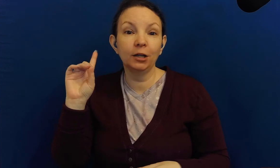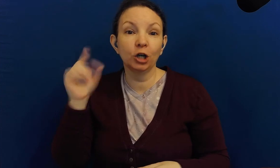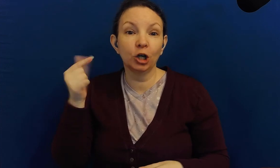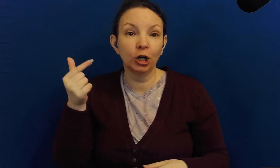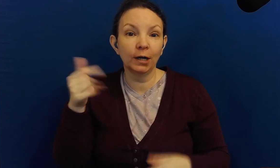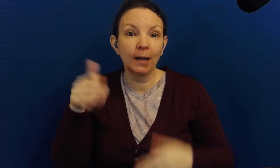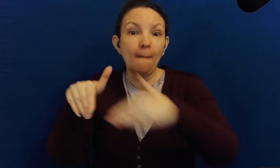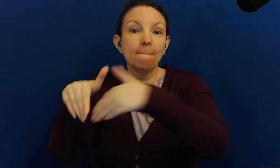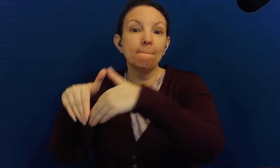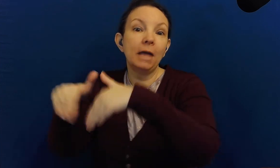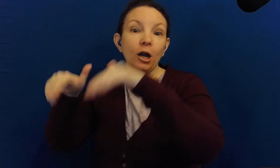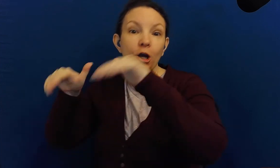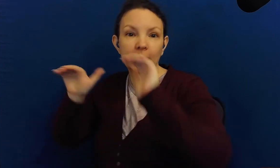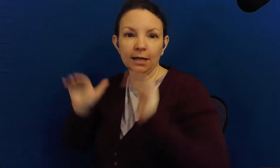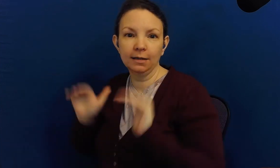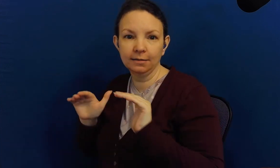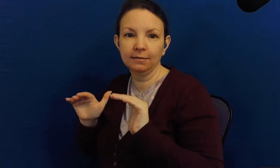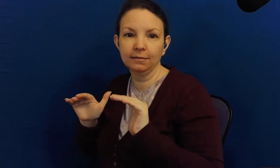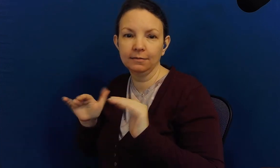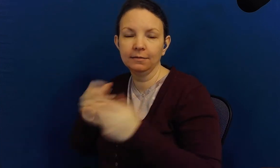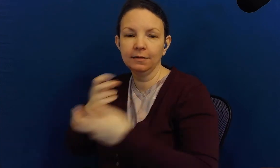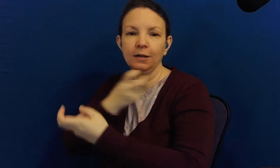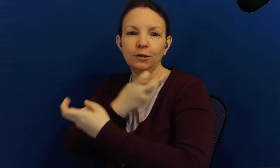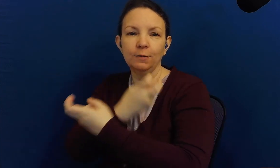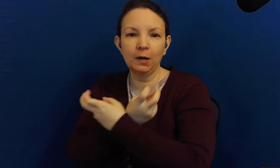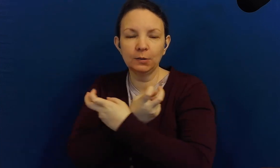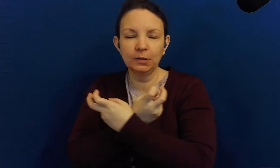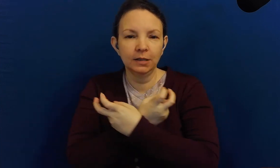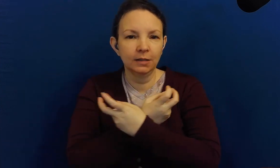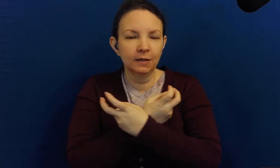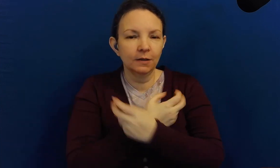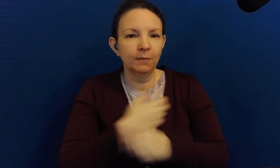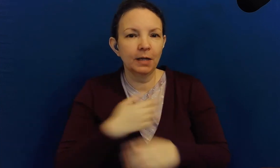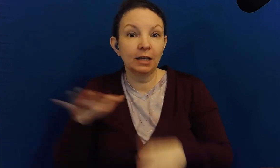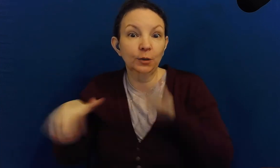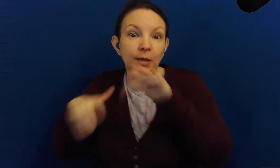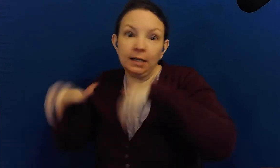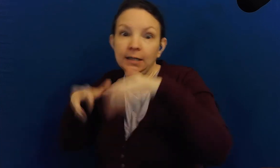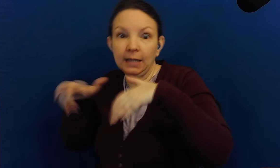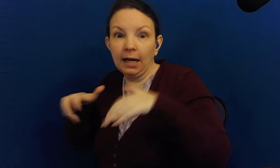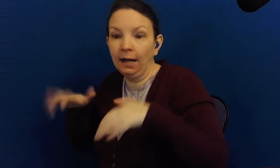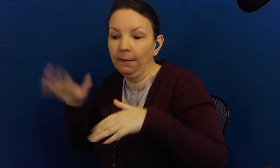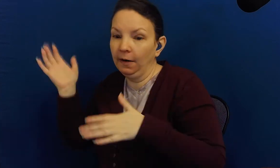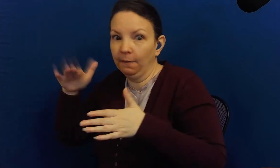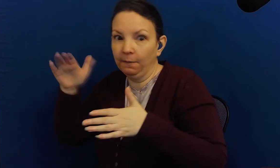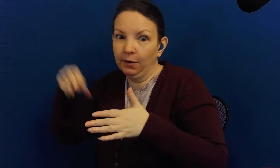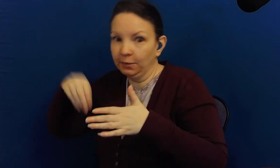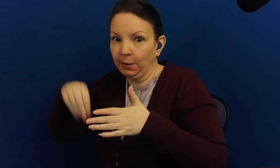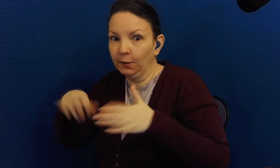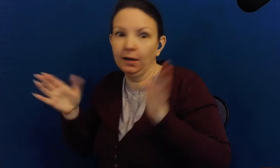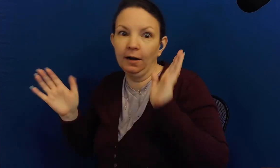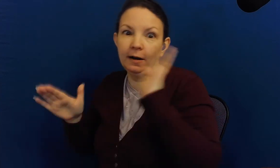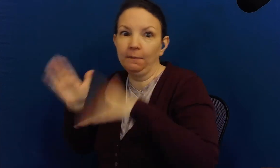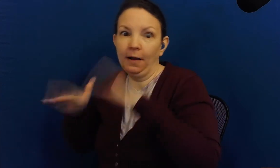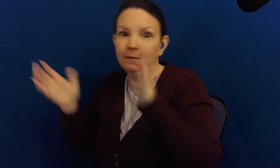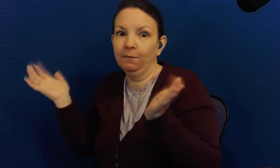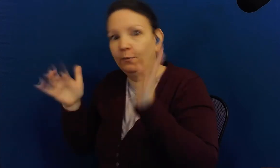dog buried his bone. Because that's what he dig it up and he put his bone in there and he put it all